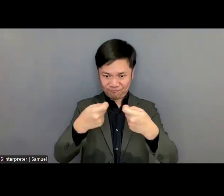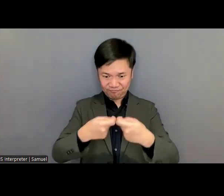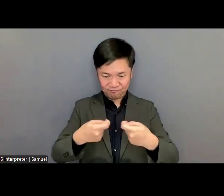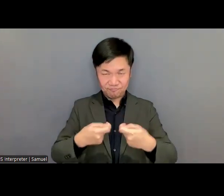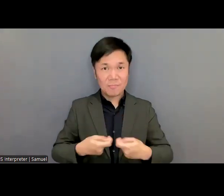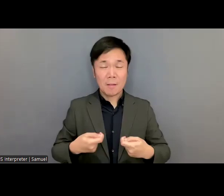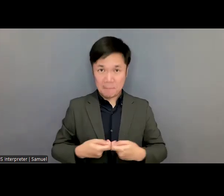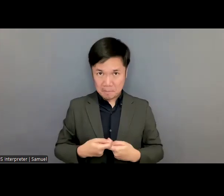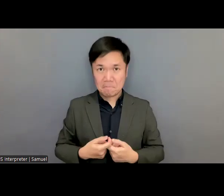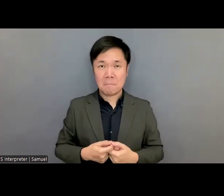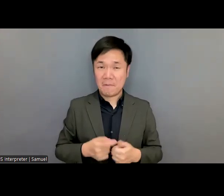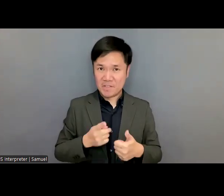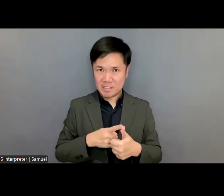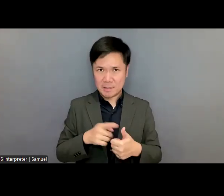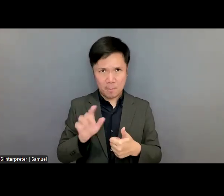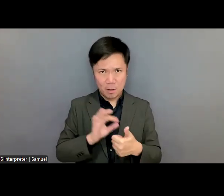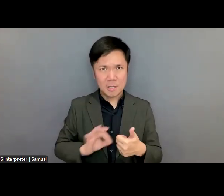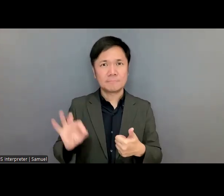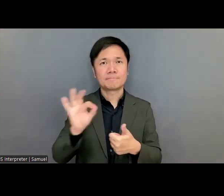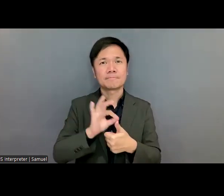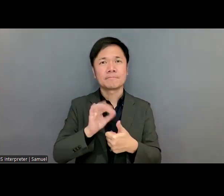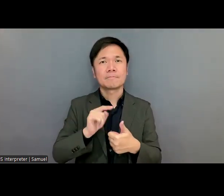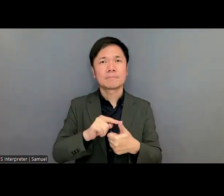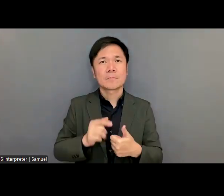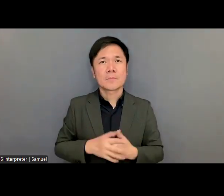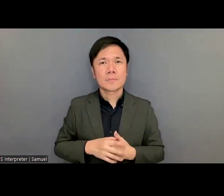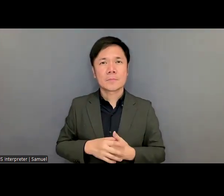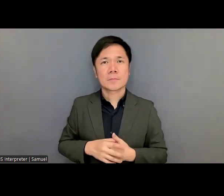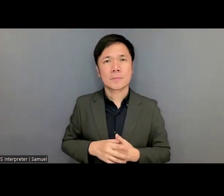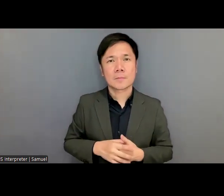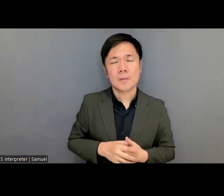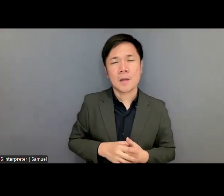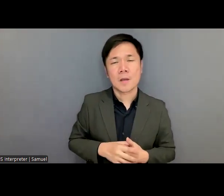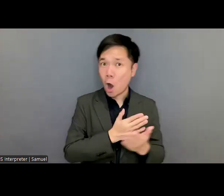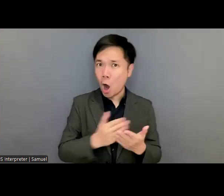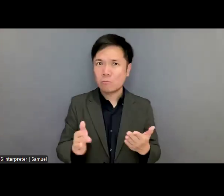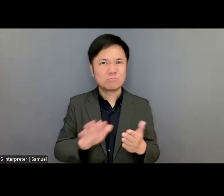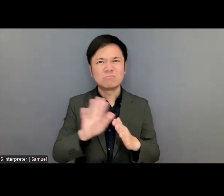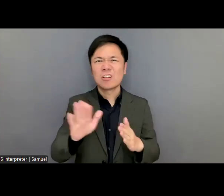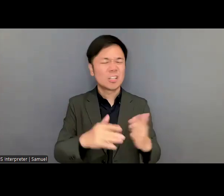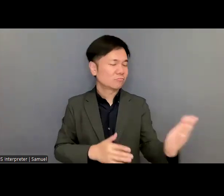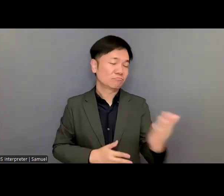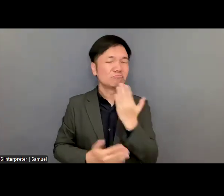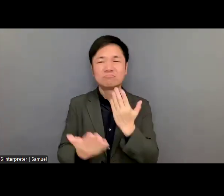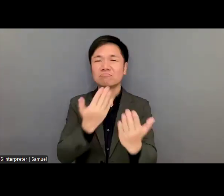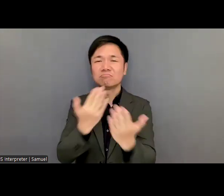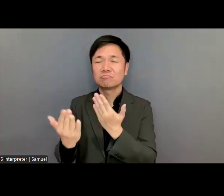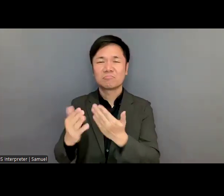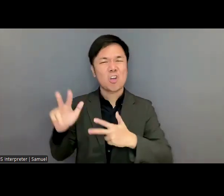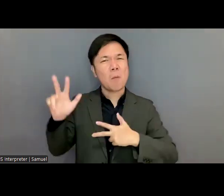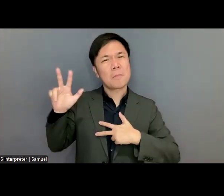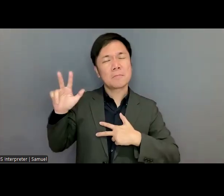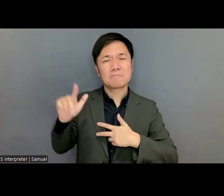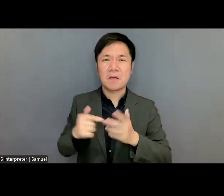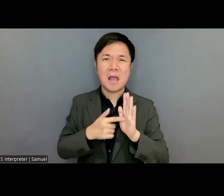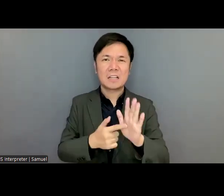Persons with Disabilities. So, of course, we want to make sure that we don't receive commitments that have language, for